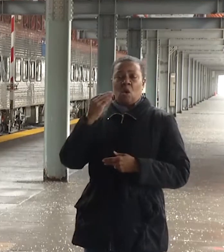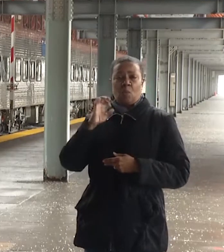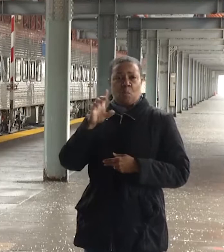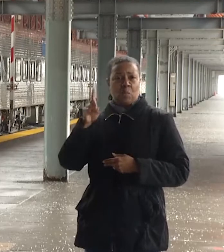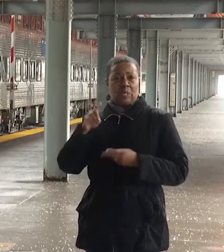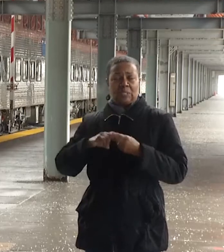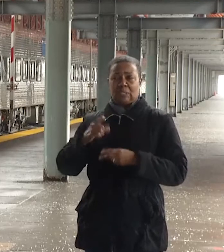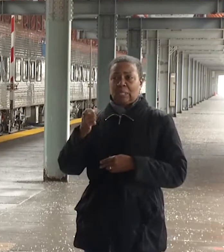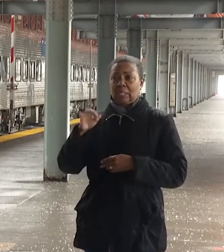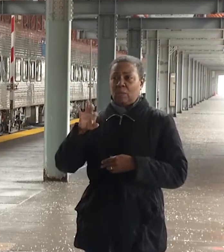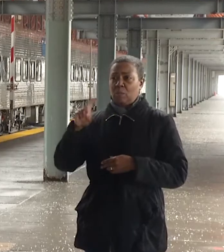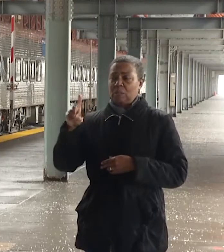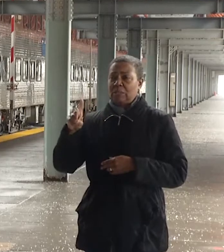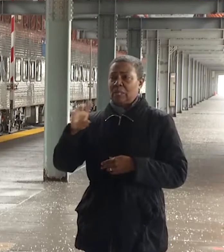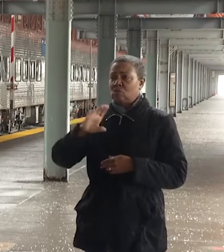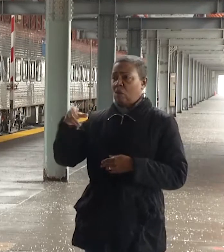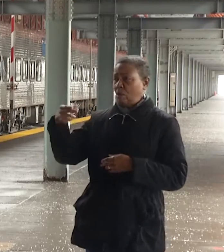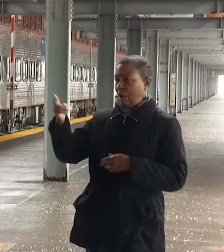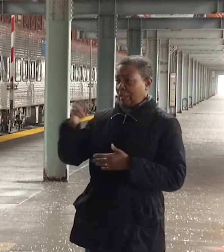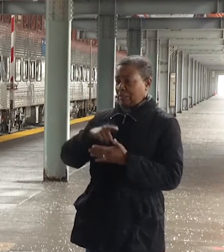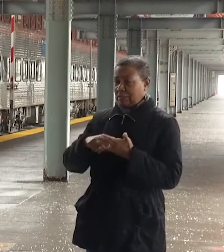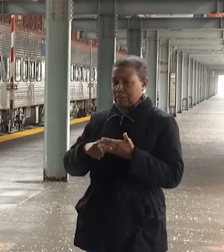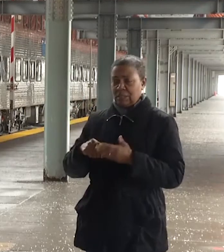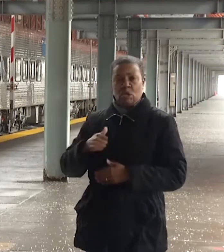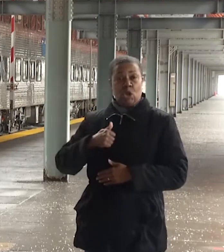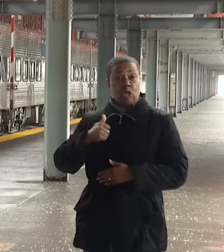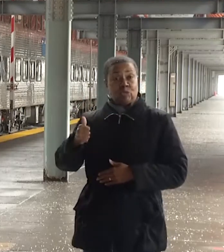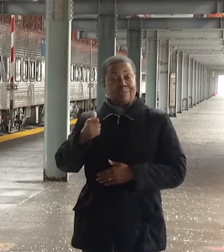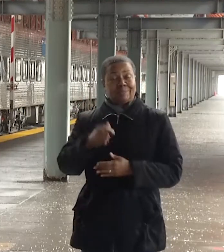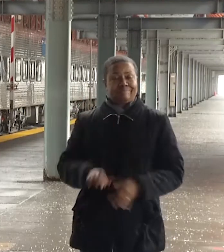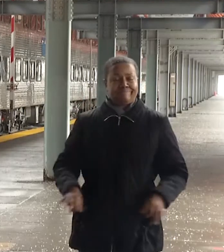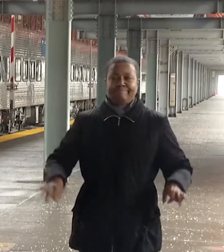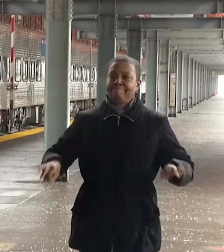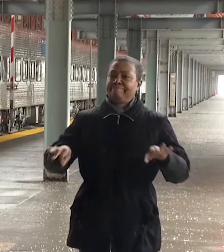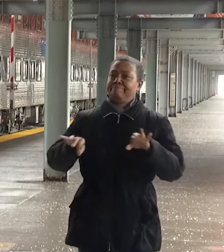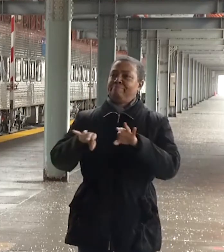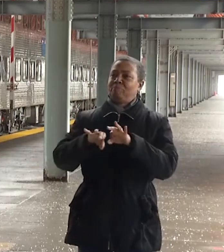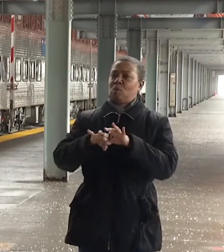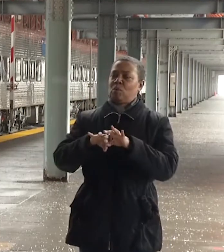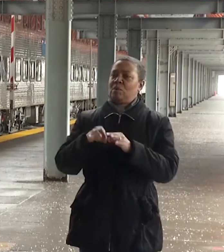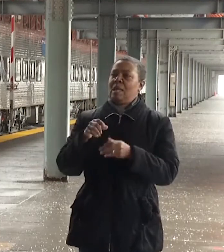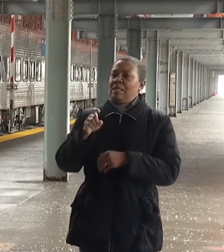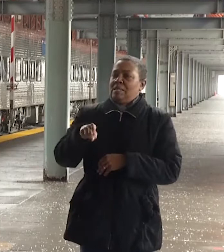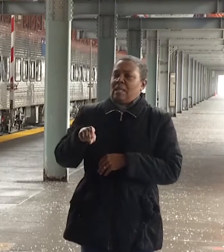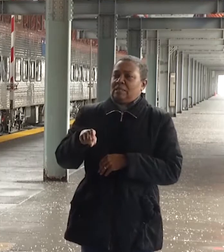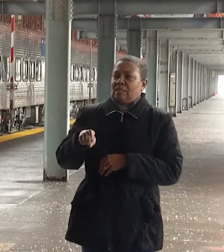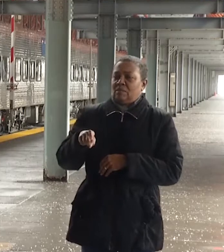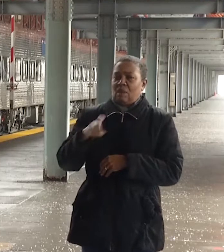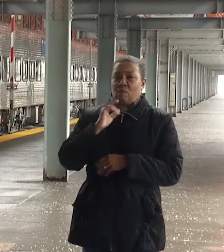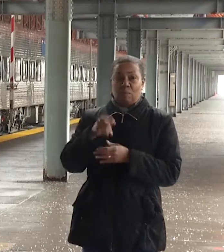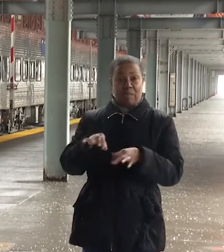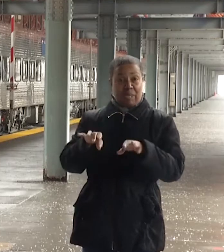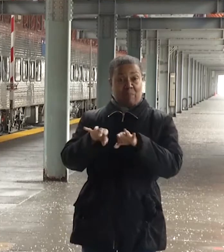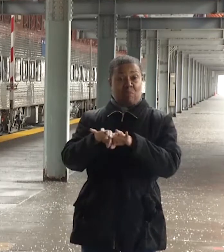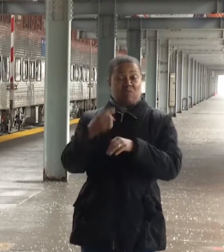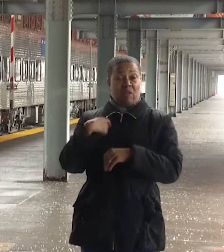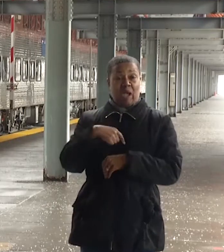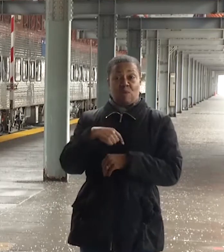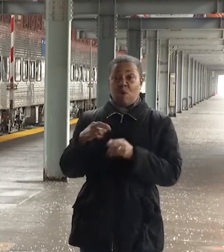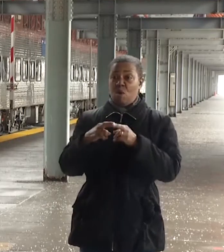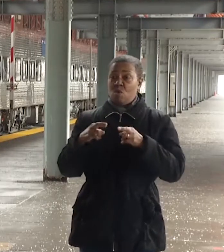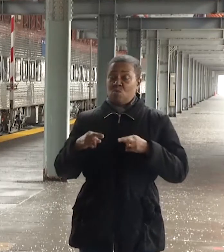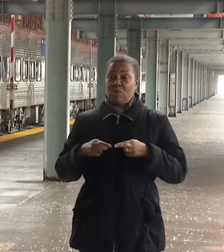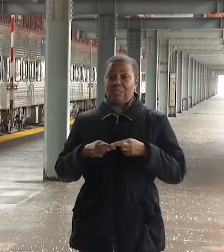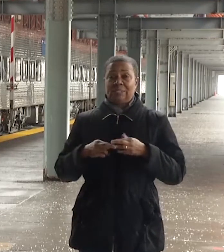and Chicago Heights. Transit is a key piece of infrastructure and will be crucial for our